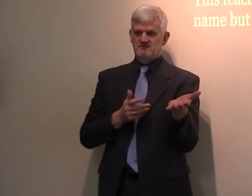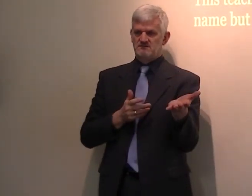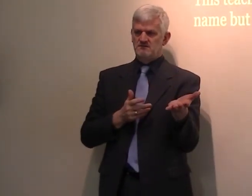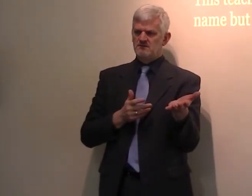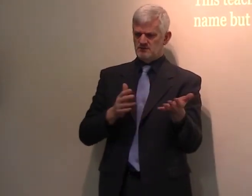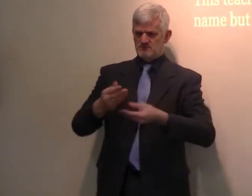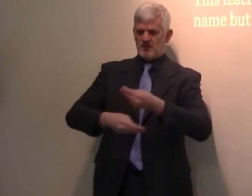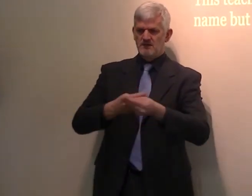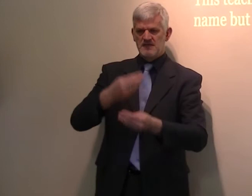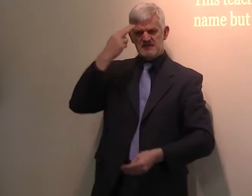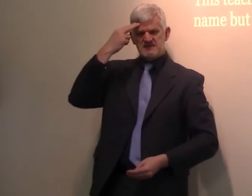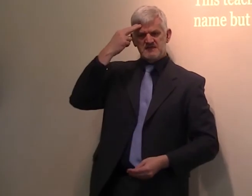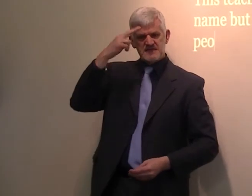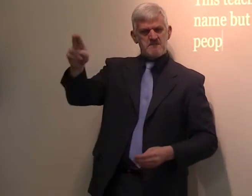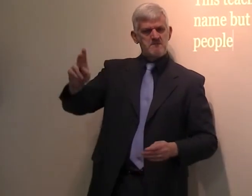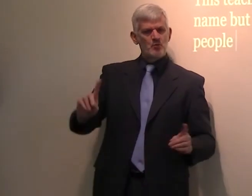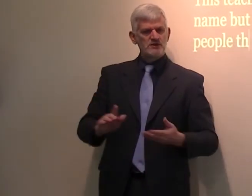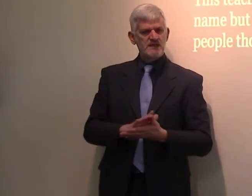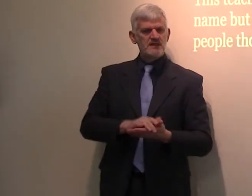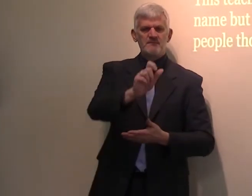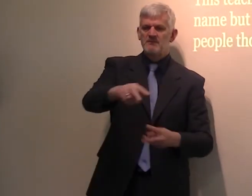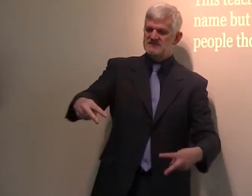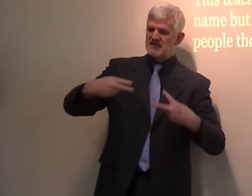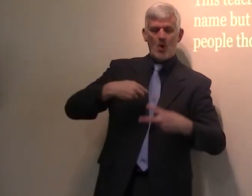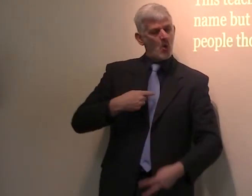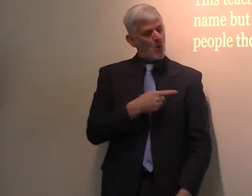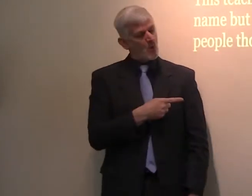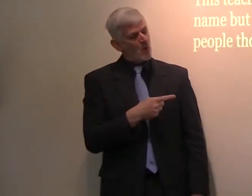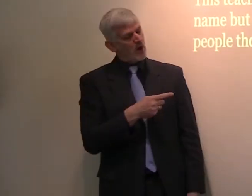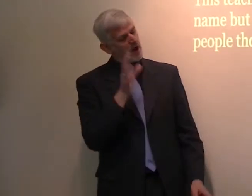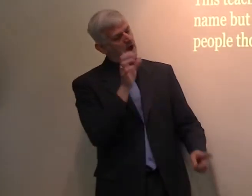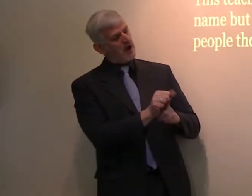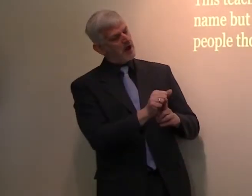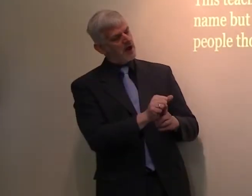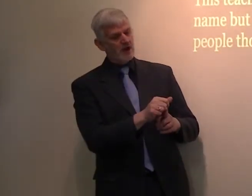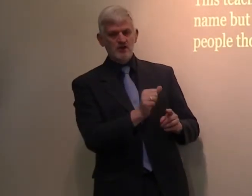me. But character is what God thinks about.